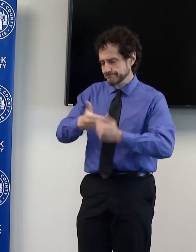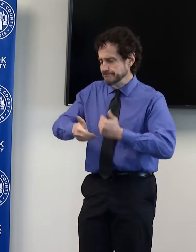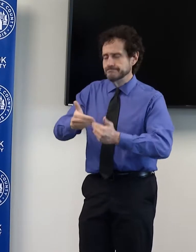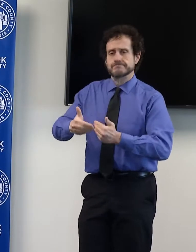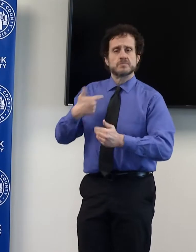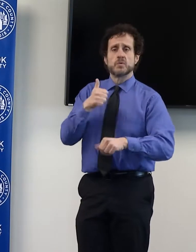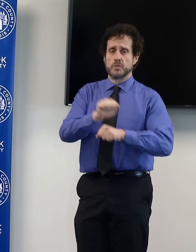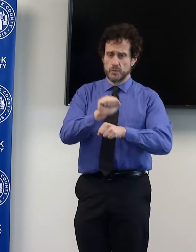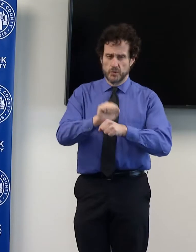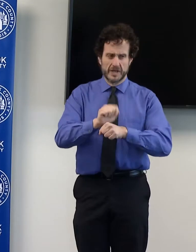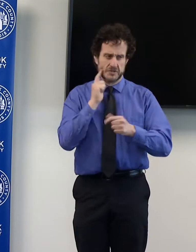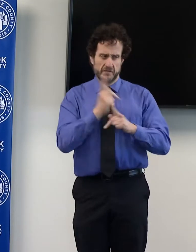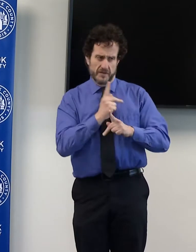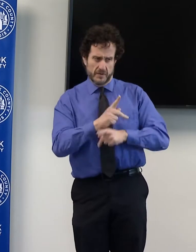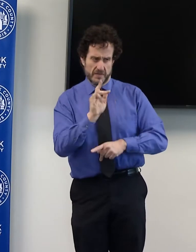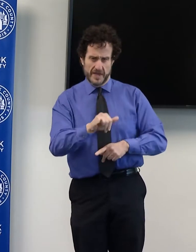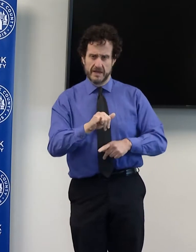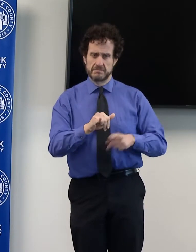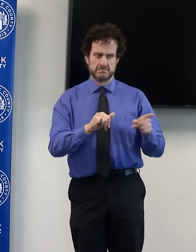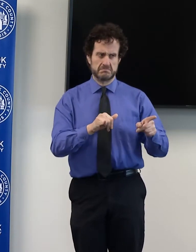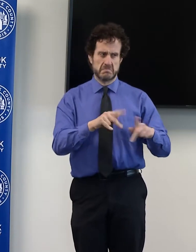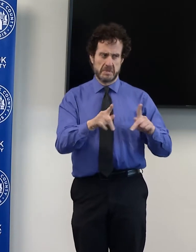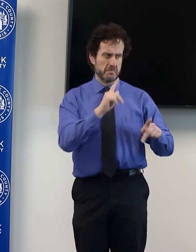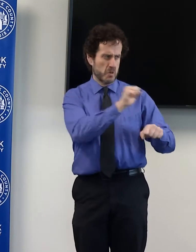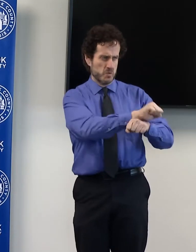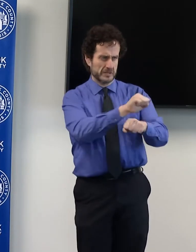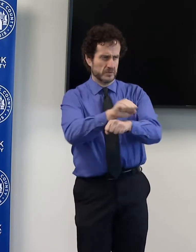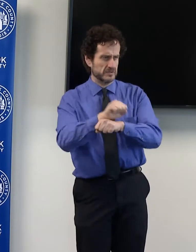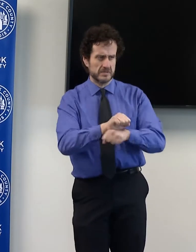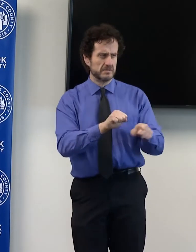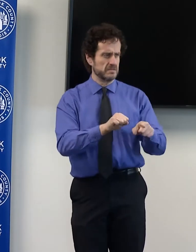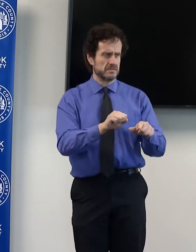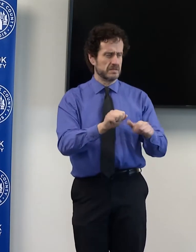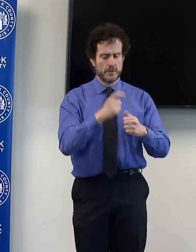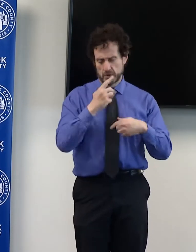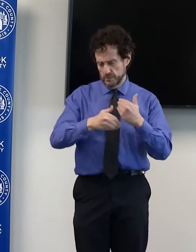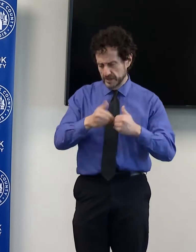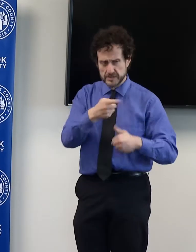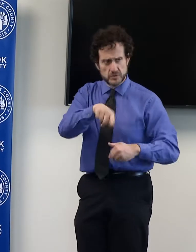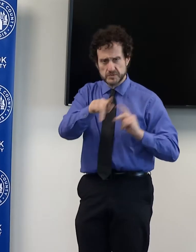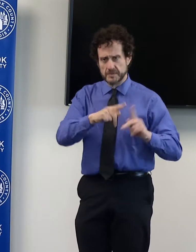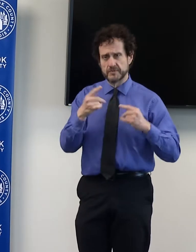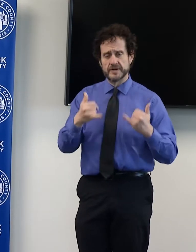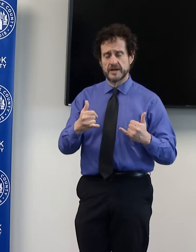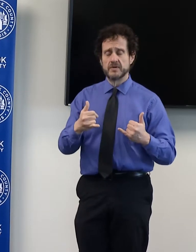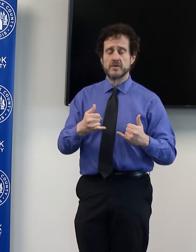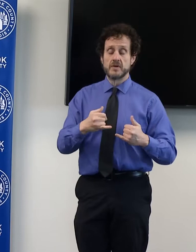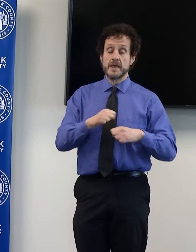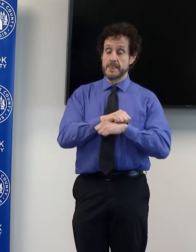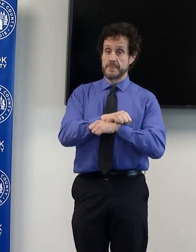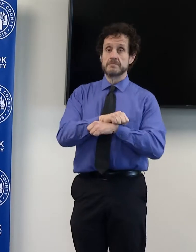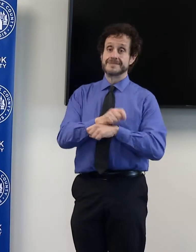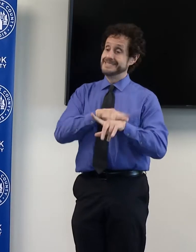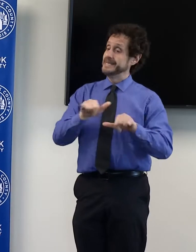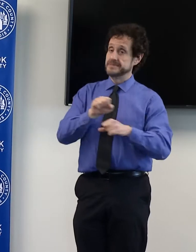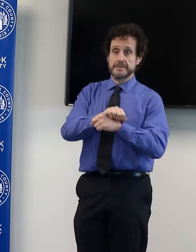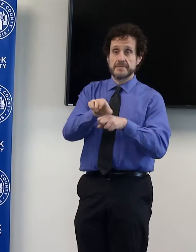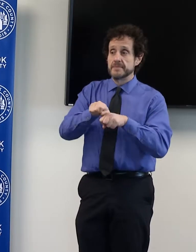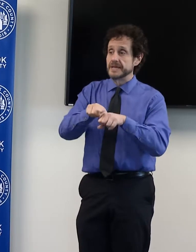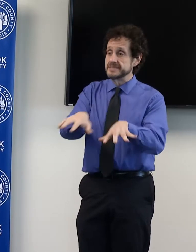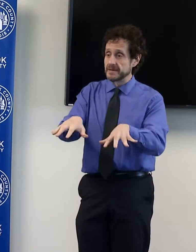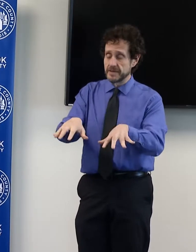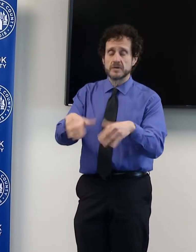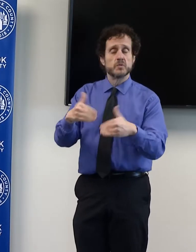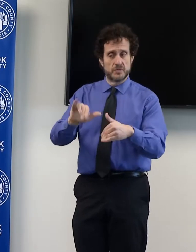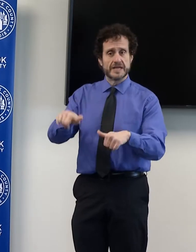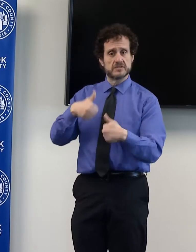that right now. As we all know, that because of the pandemic, it's presented loads of different challenges to us, as well as some lawsuits